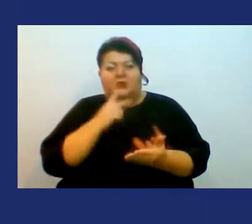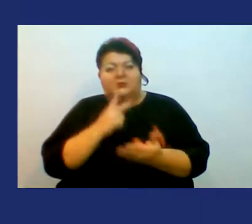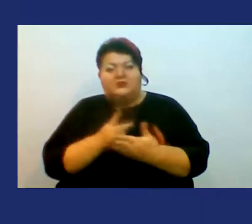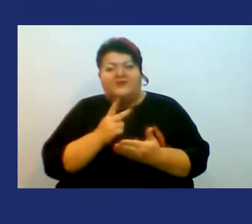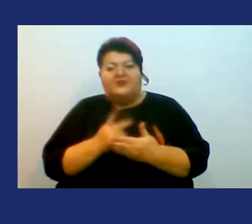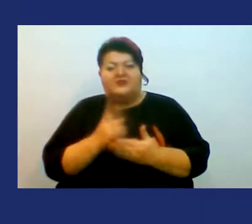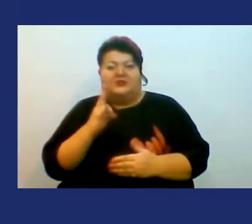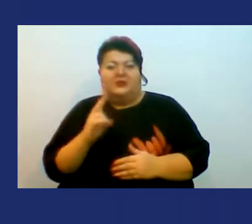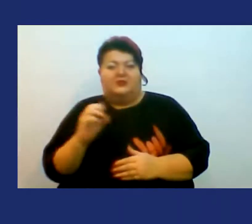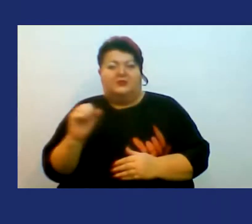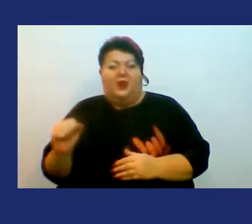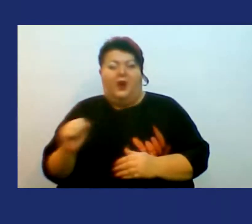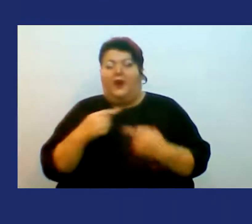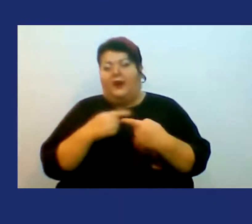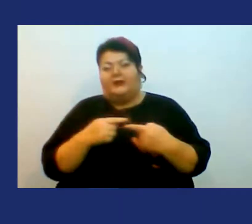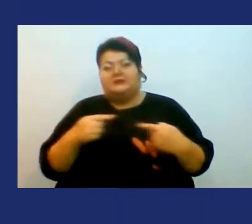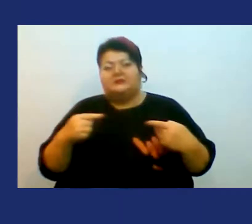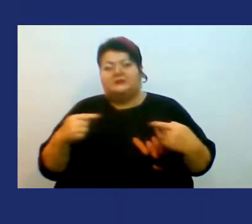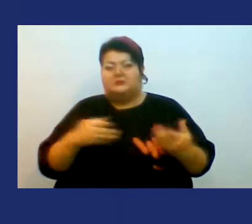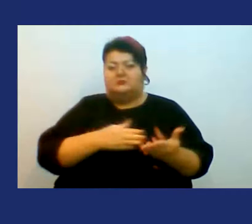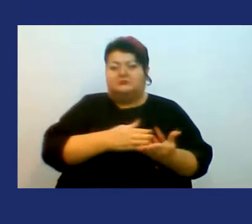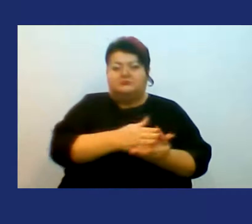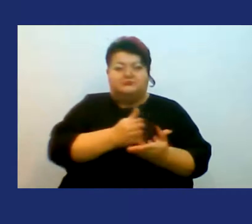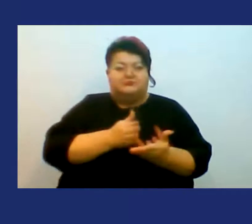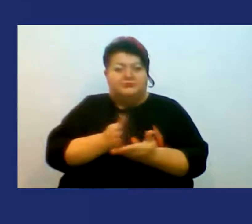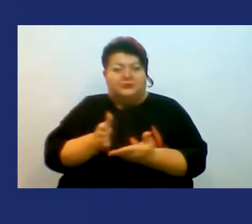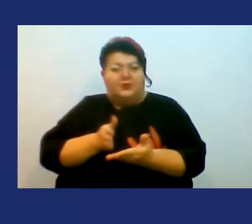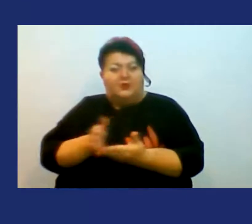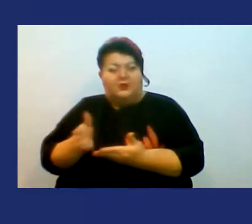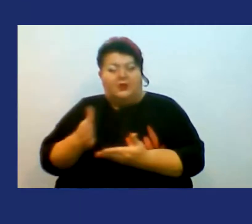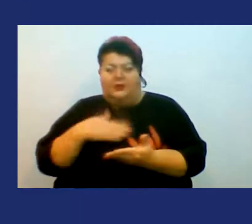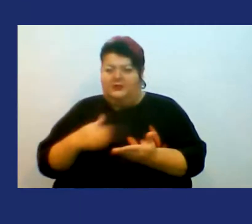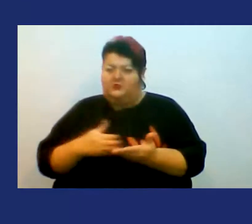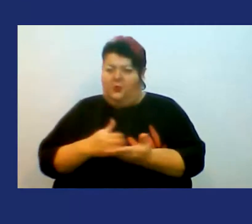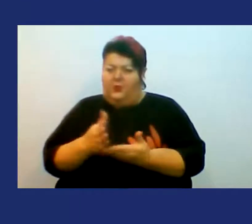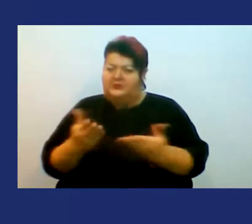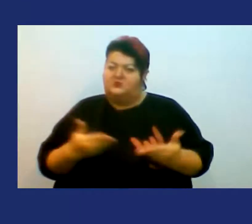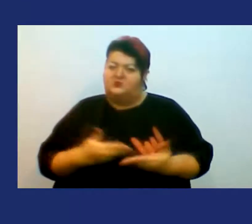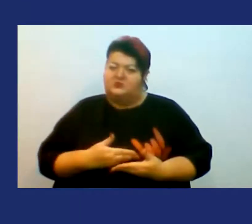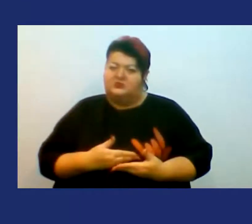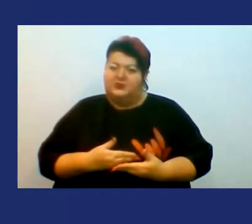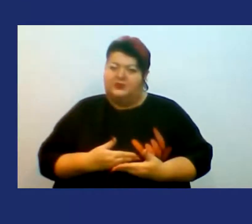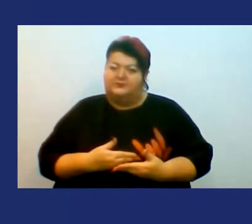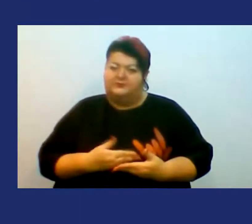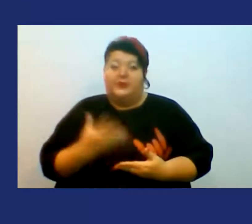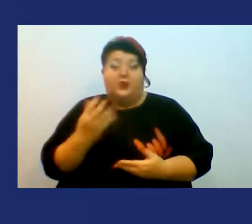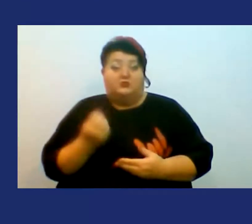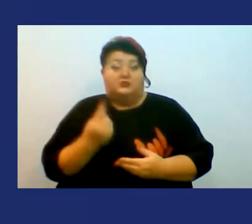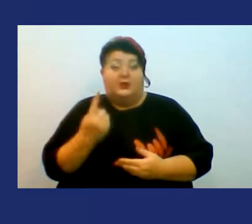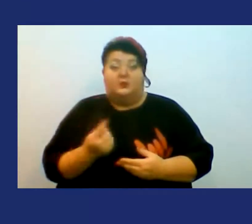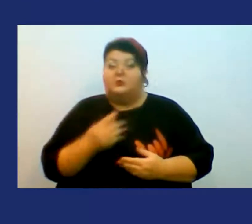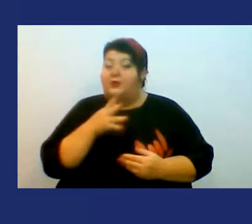we have to reconsider some of the current aspects of our political life and